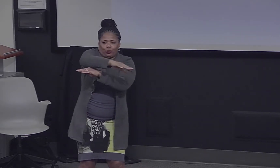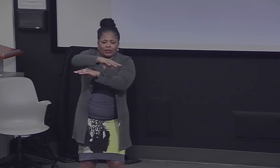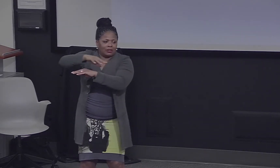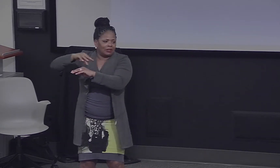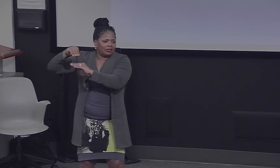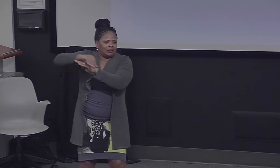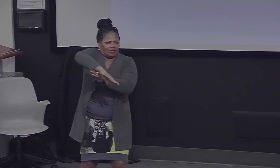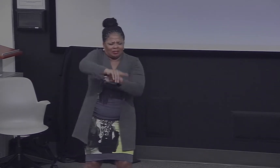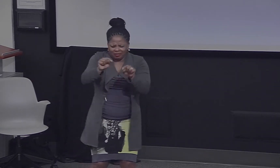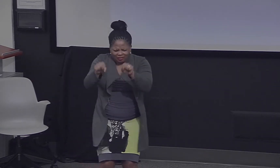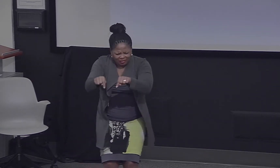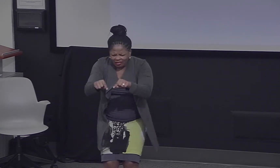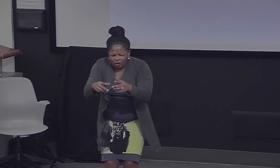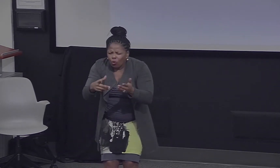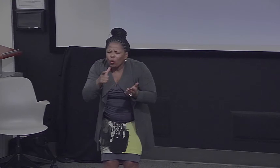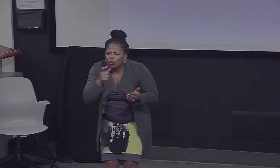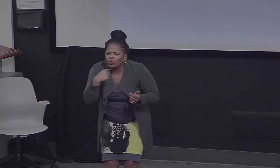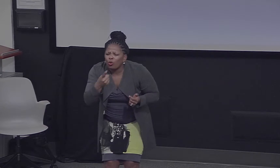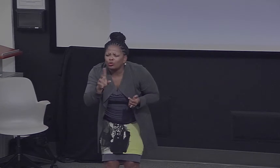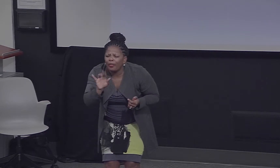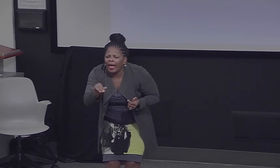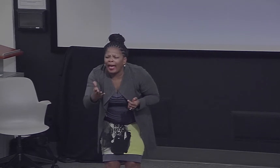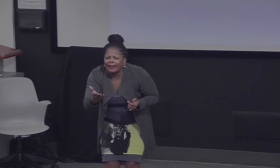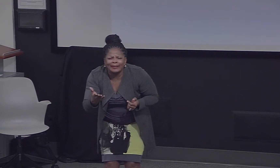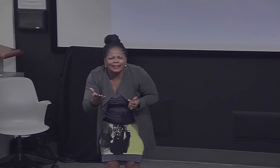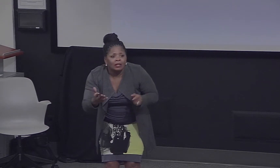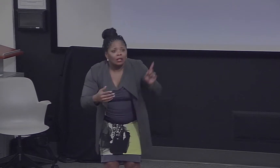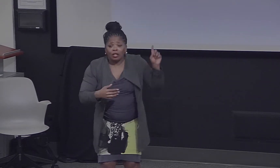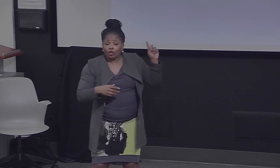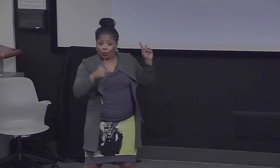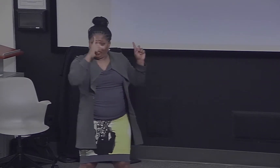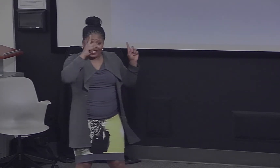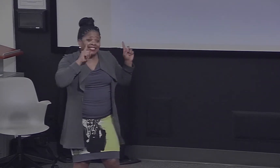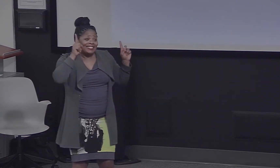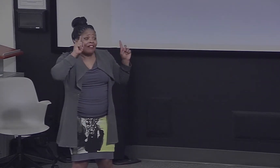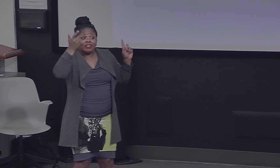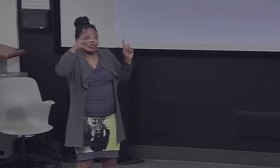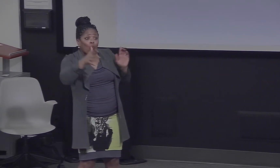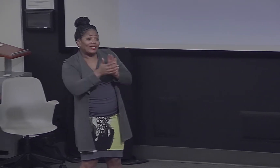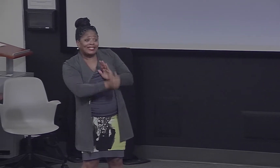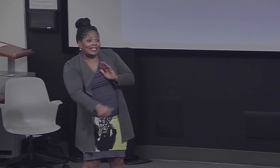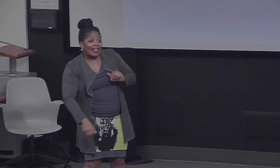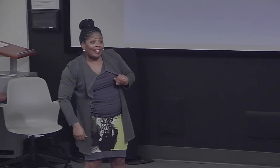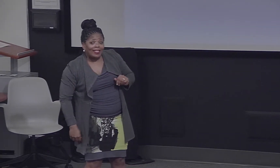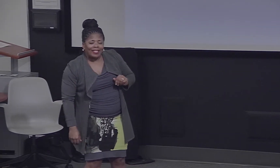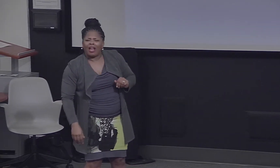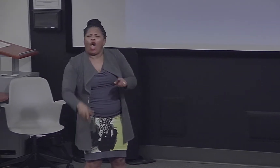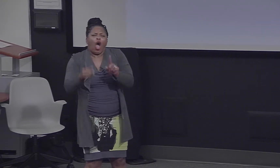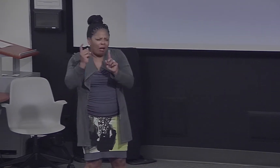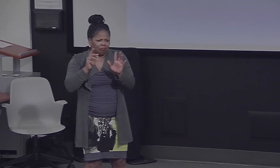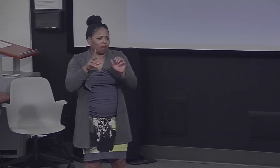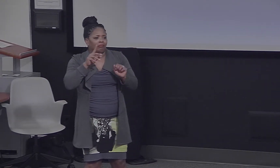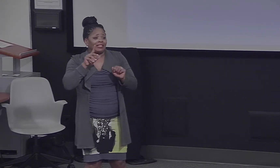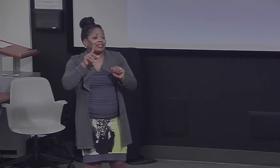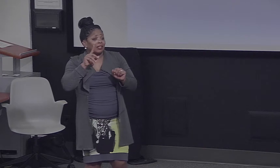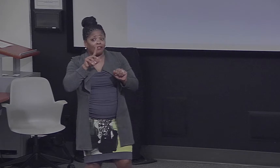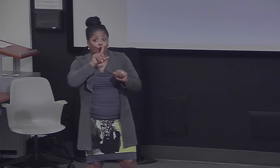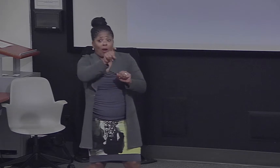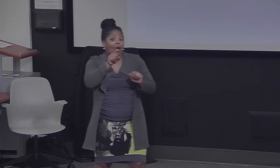to certain decisions being made. The conclusion was that societal racism was having a direct effect on how interpreters